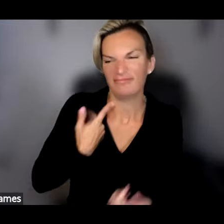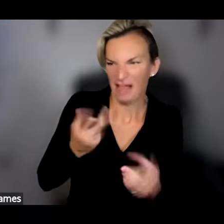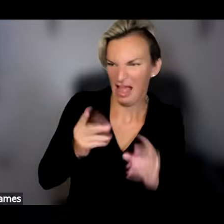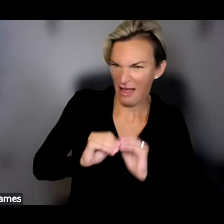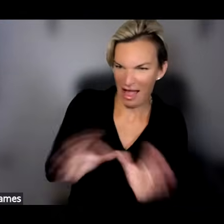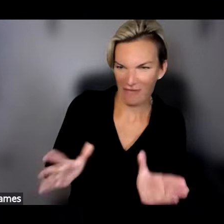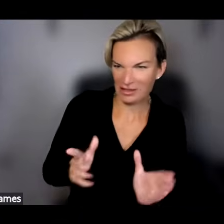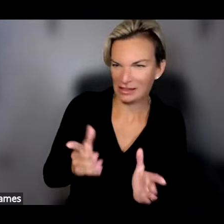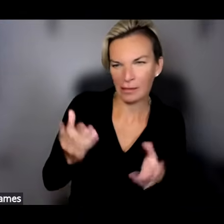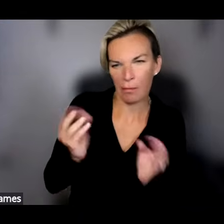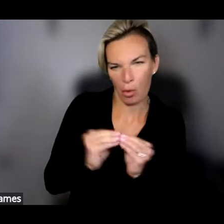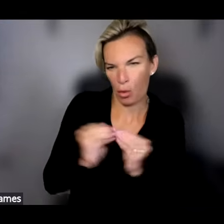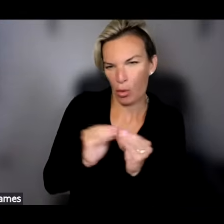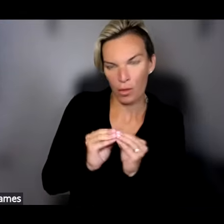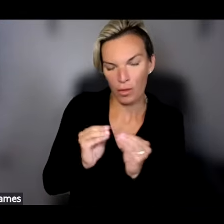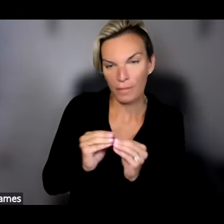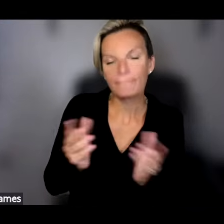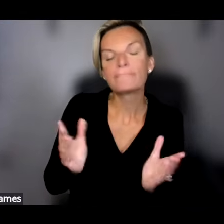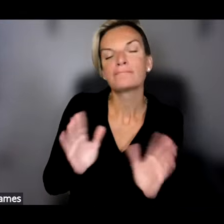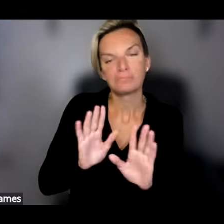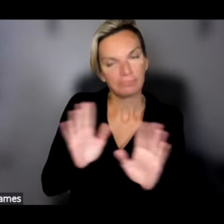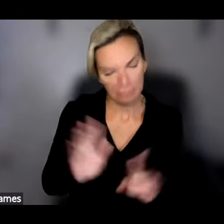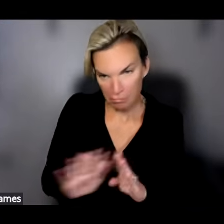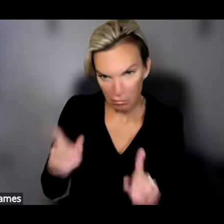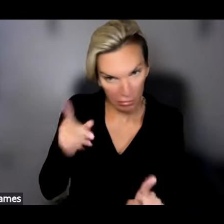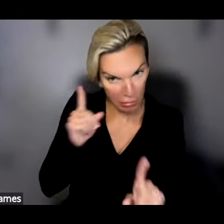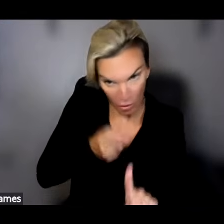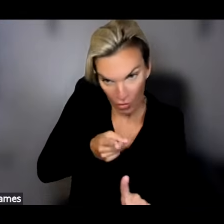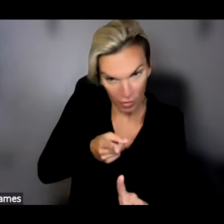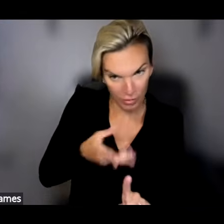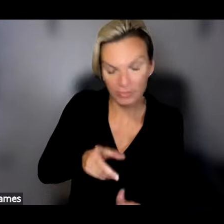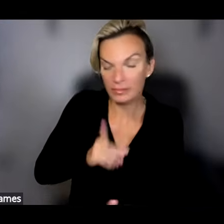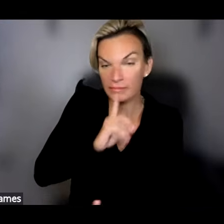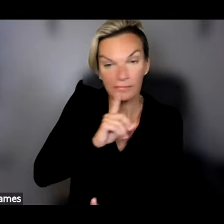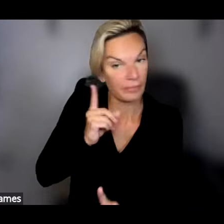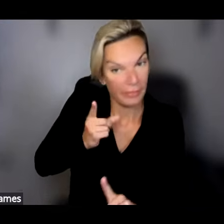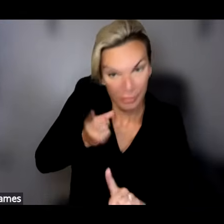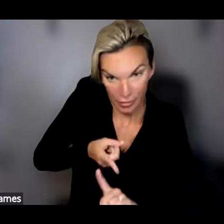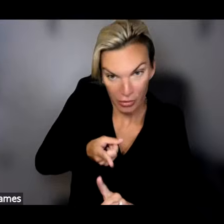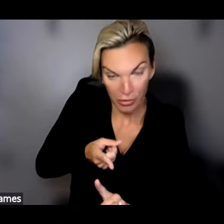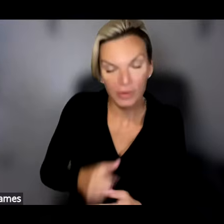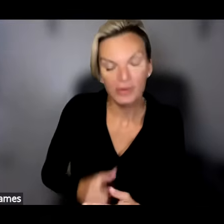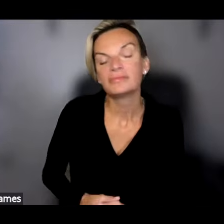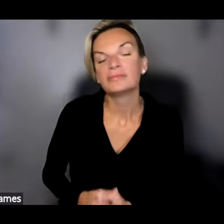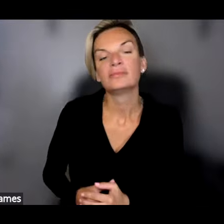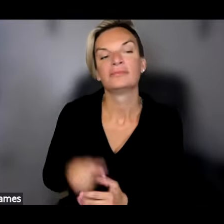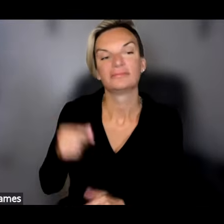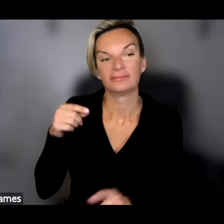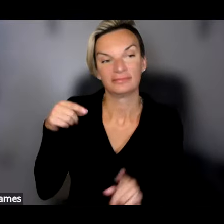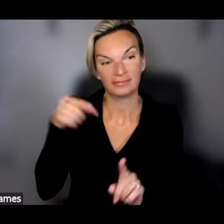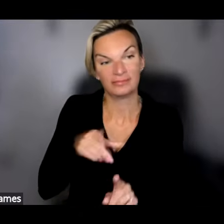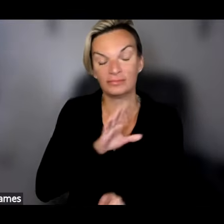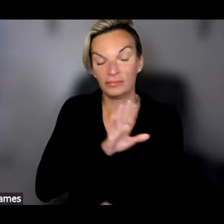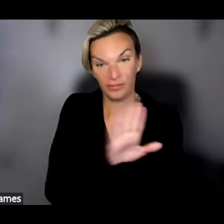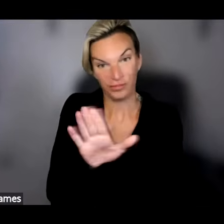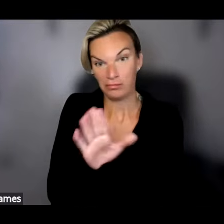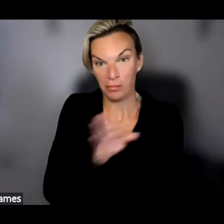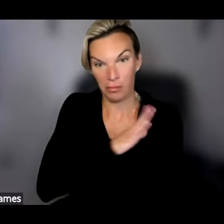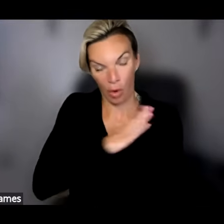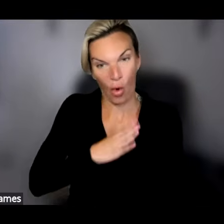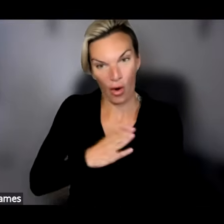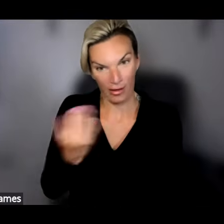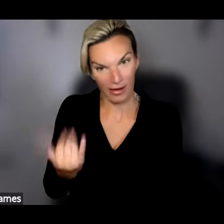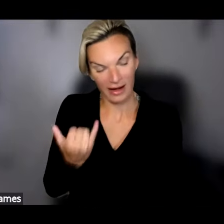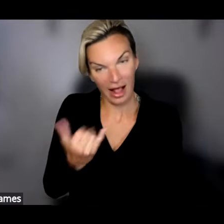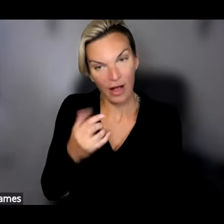But regardless of how many there are, and regardless of how many signatures she collected, this is again the board's opportunity to